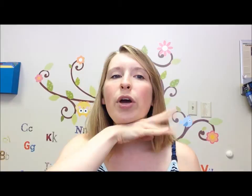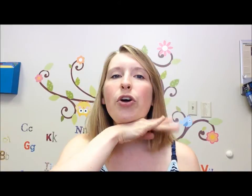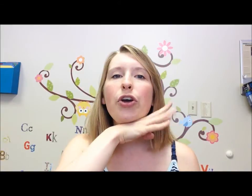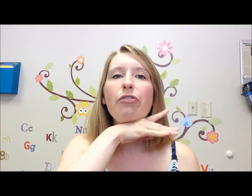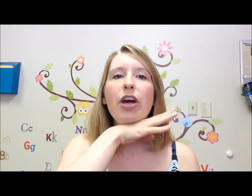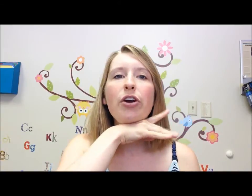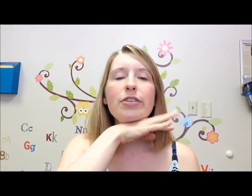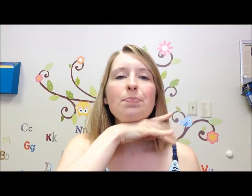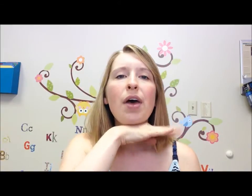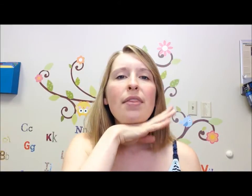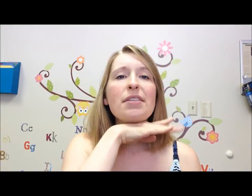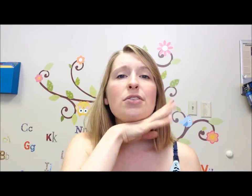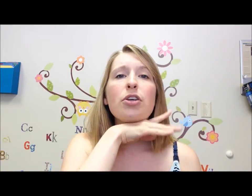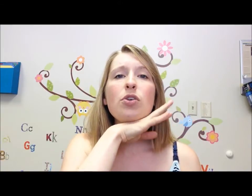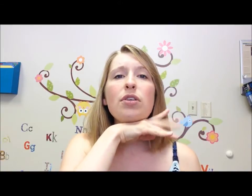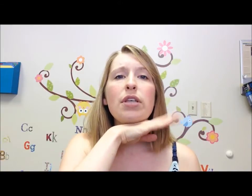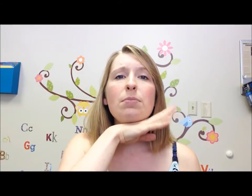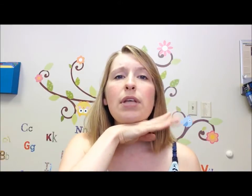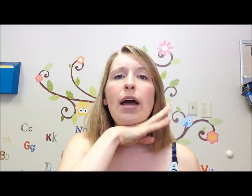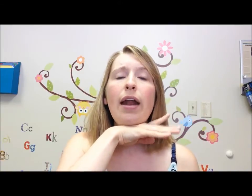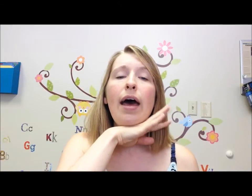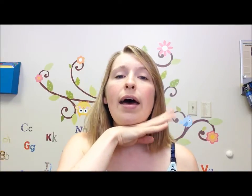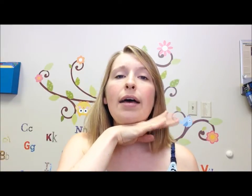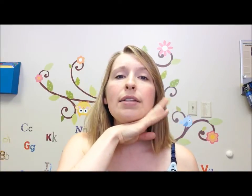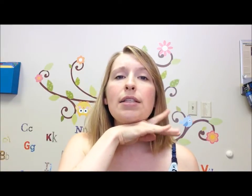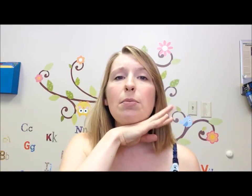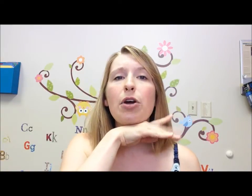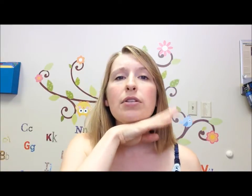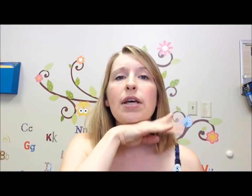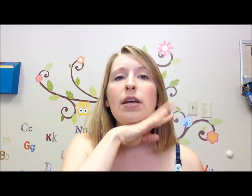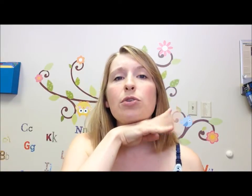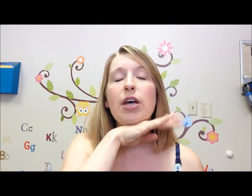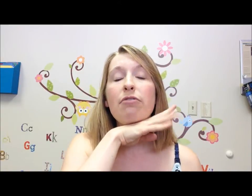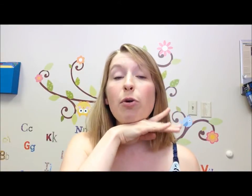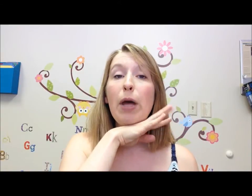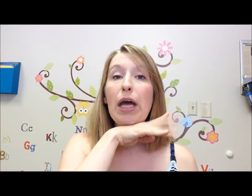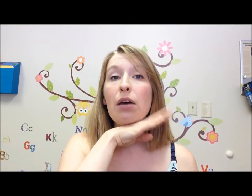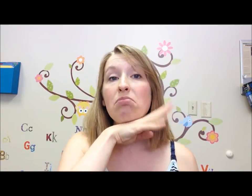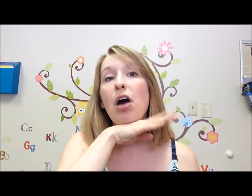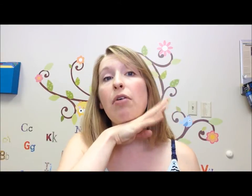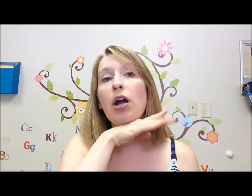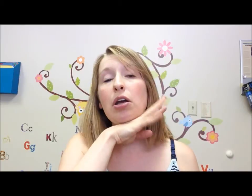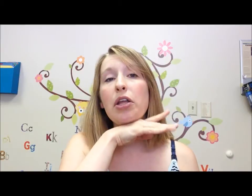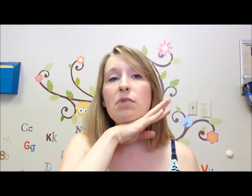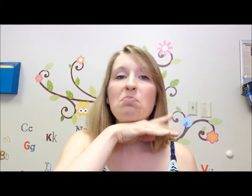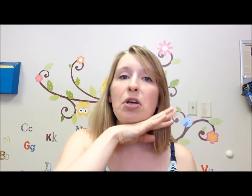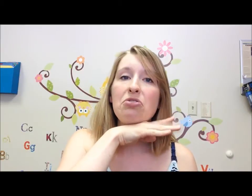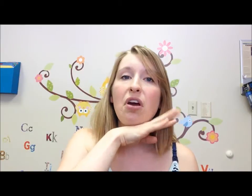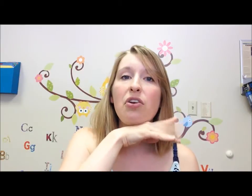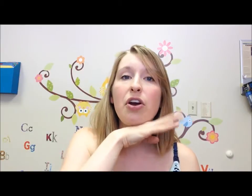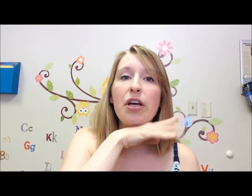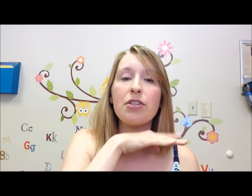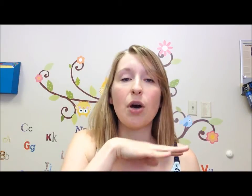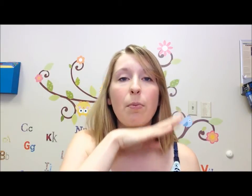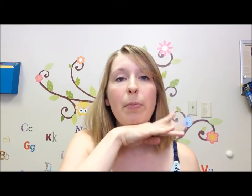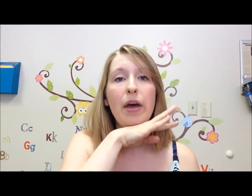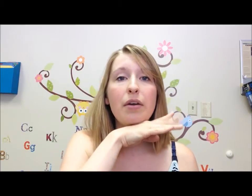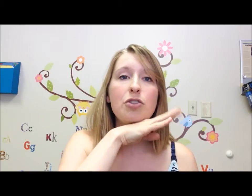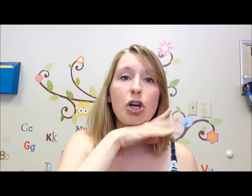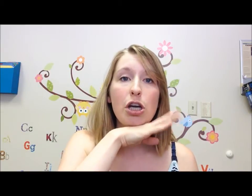your fingers. This is also the same sign as the American Sign Language sign for pig. Ironically, pigs are kind of dirty. So pig, dirty,